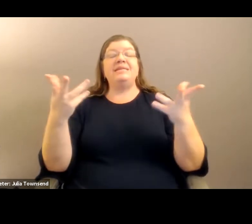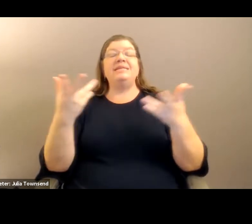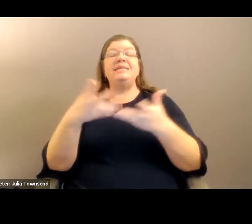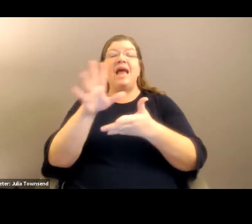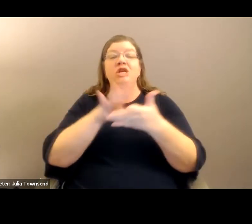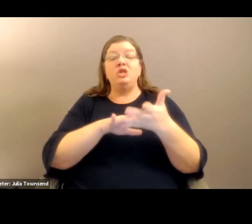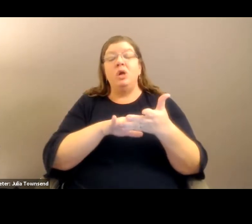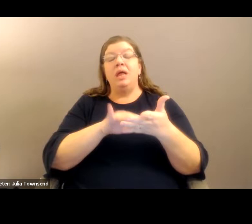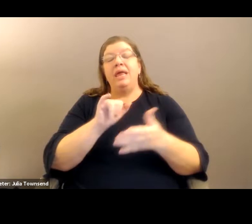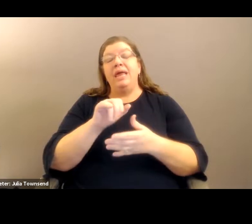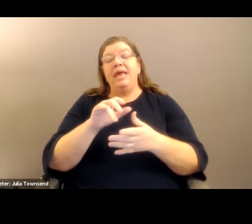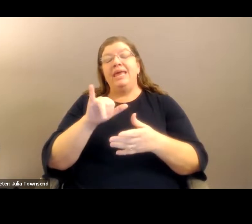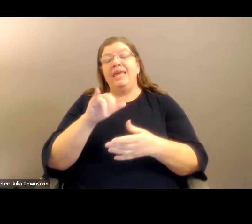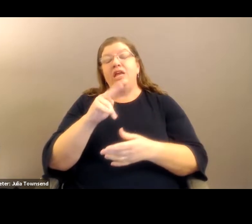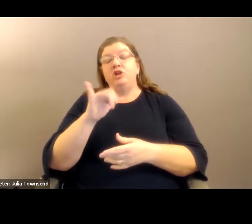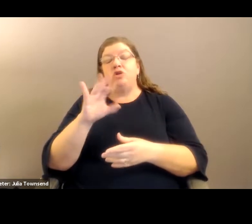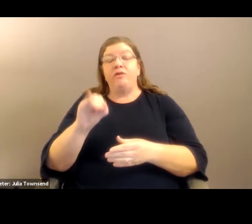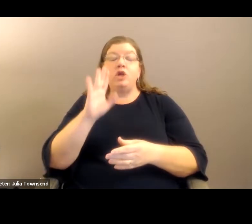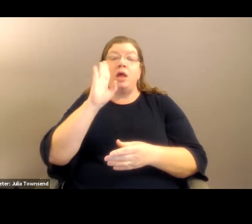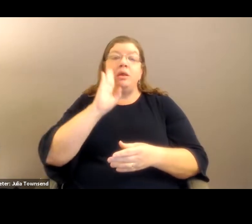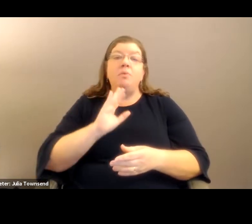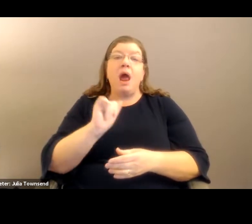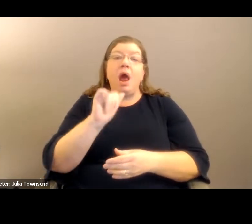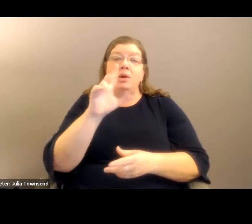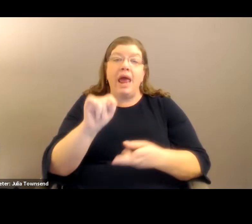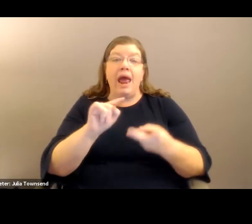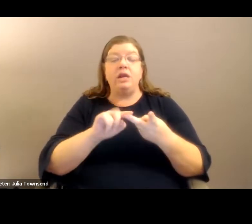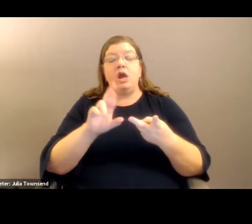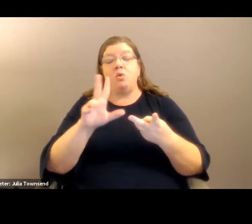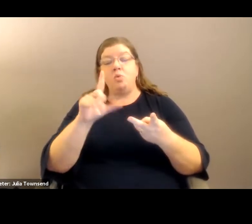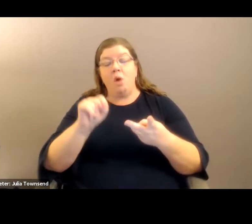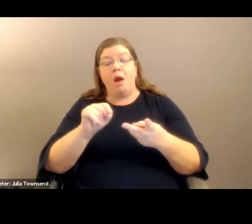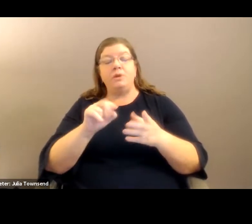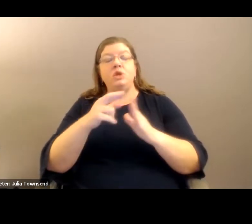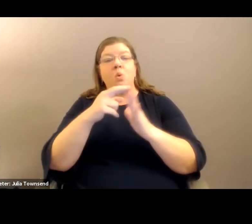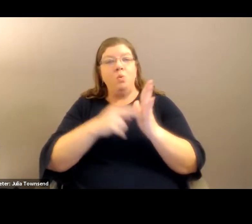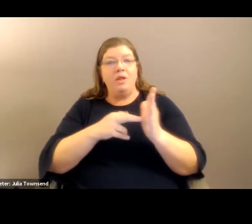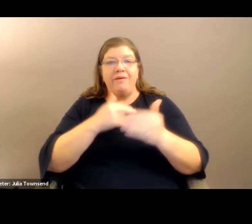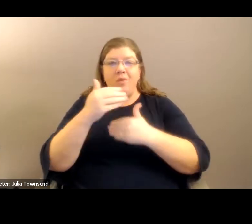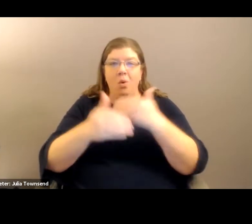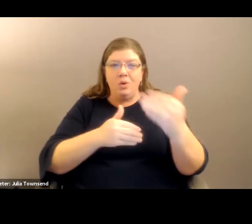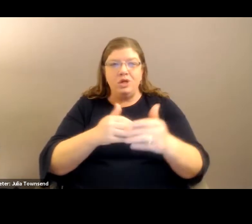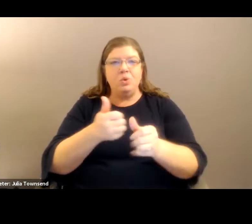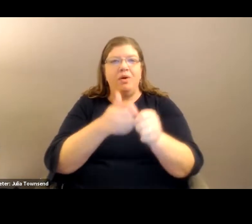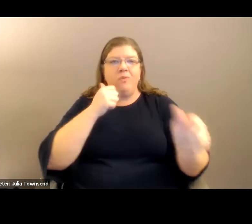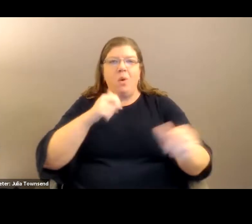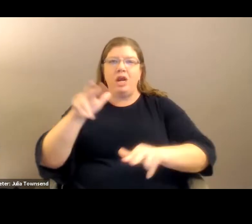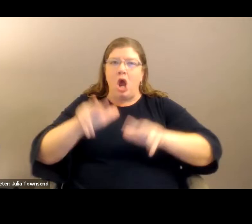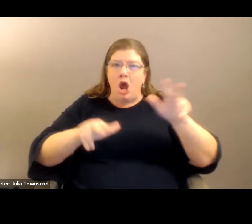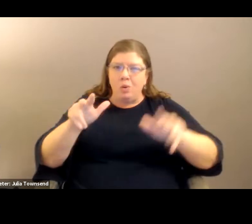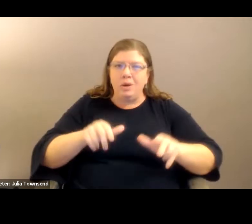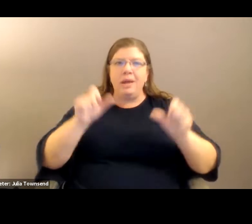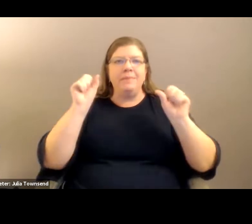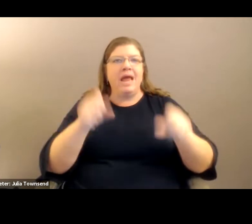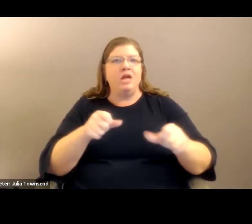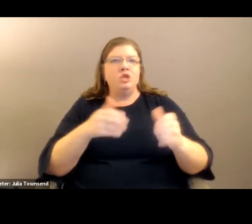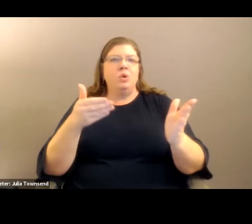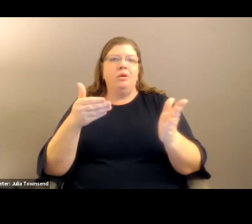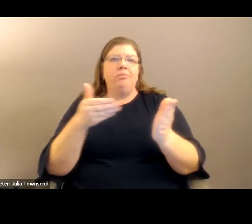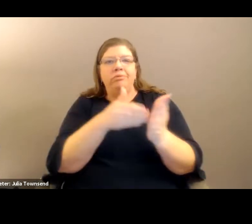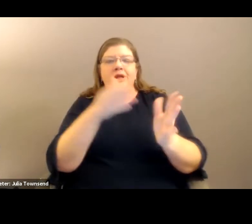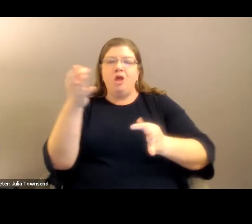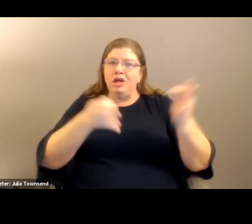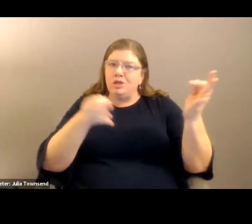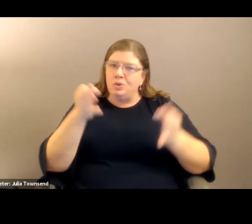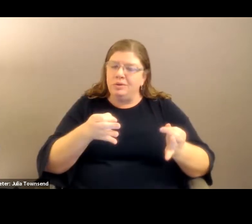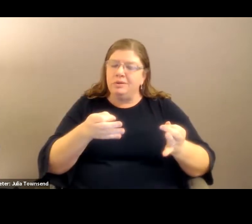the Brown Act and Roberts Rules of Order to avoid awkward moments and potential lawsuits. There are numerous conflicts